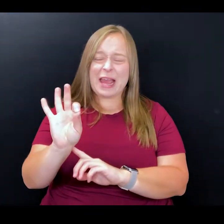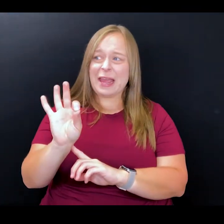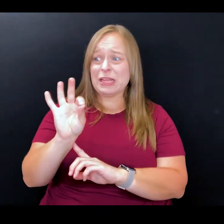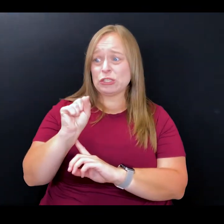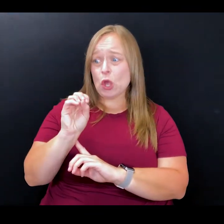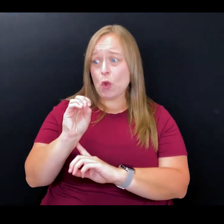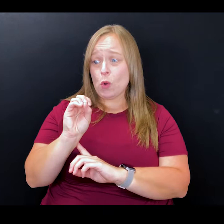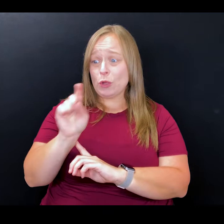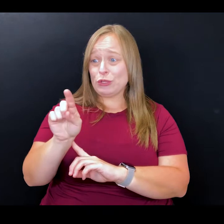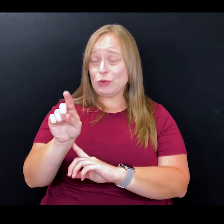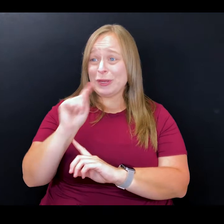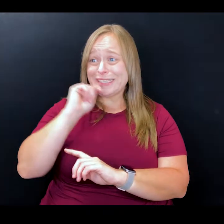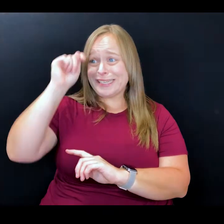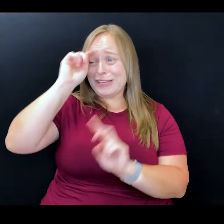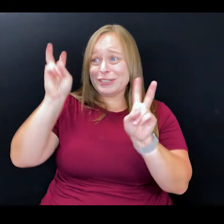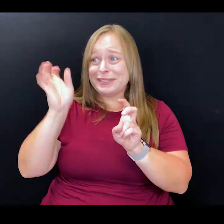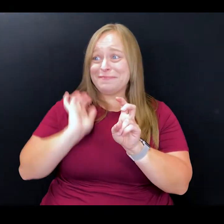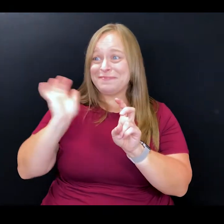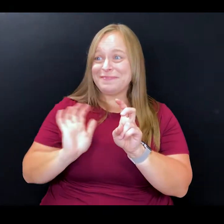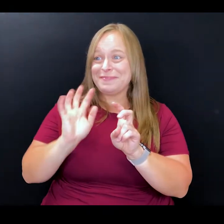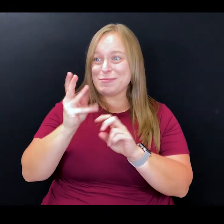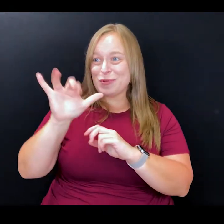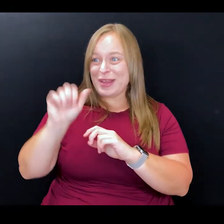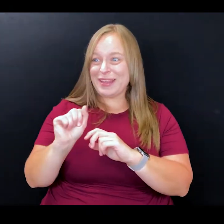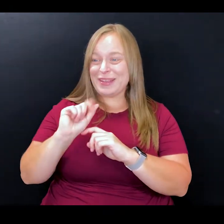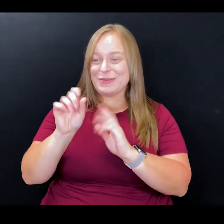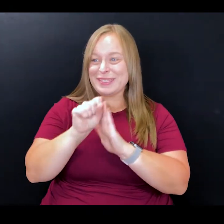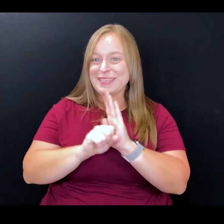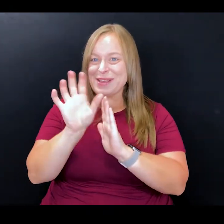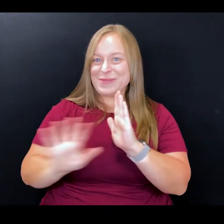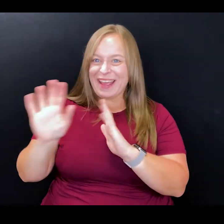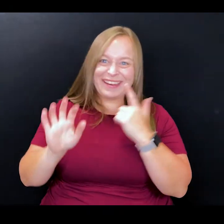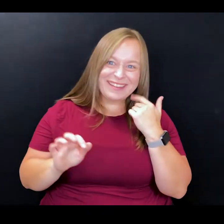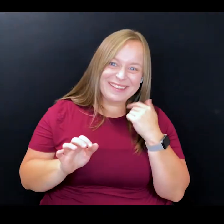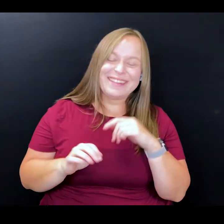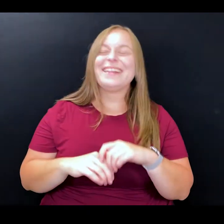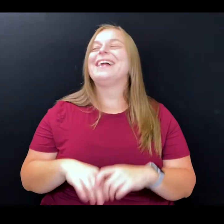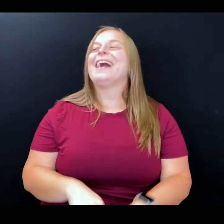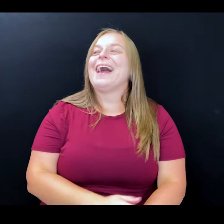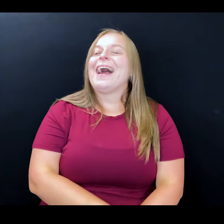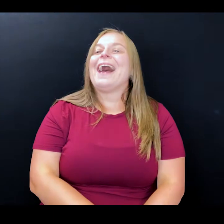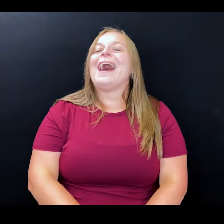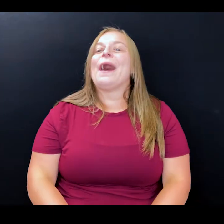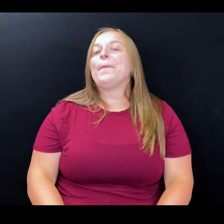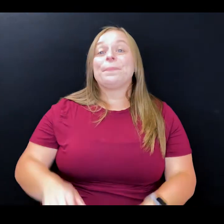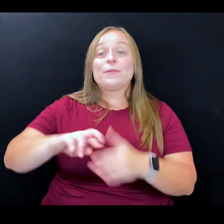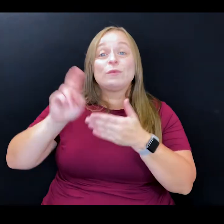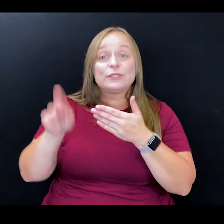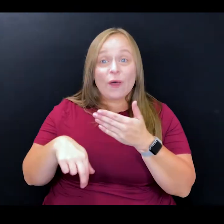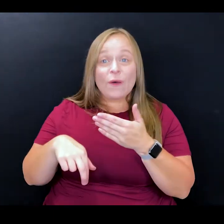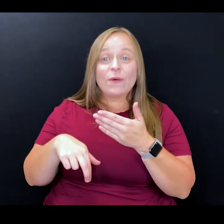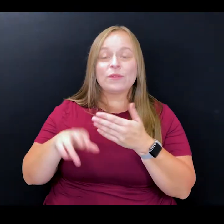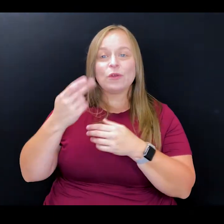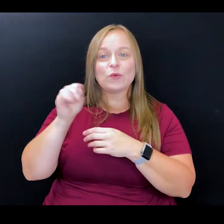1989. So you were a teenager back then, María, with StateWide. And it was as a